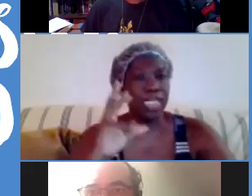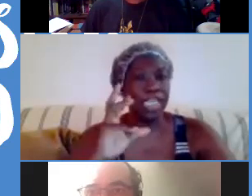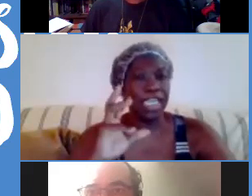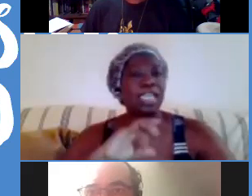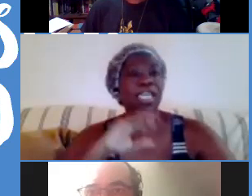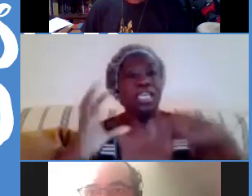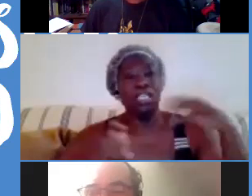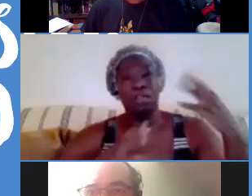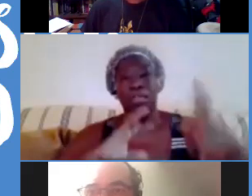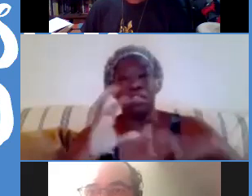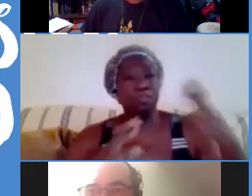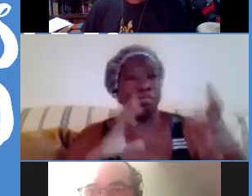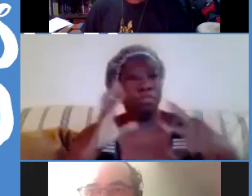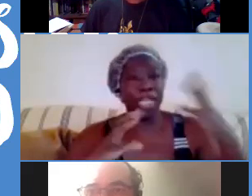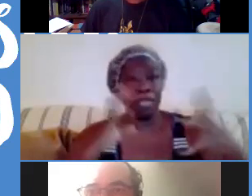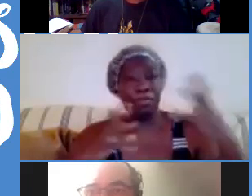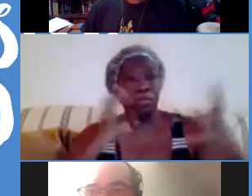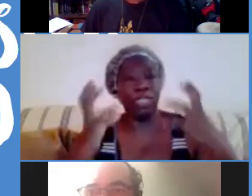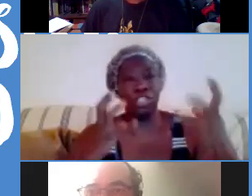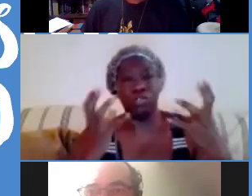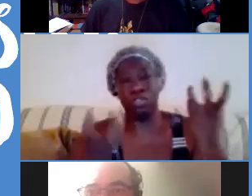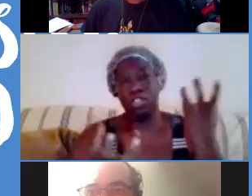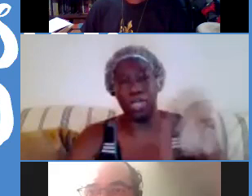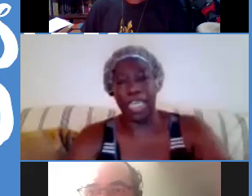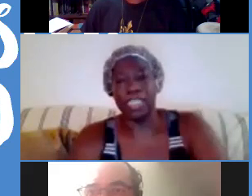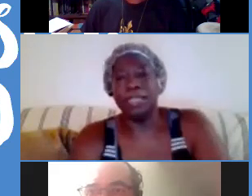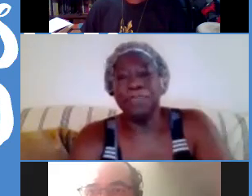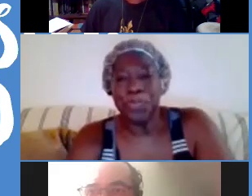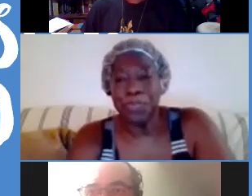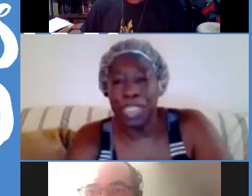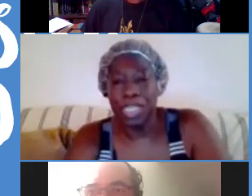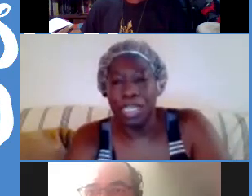with one hand, most Black people would use two hands